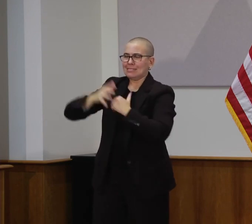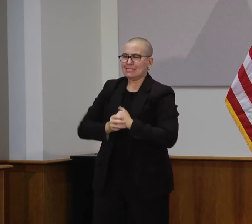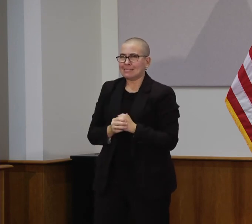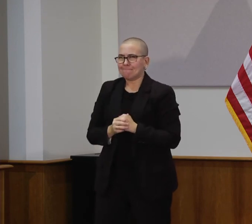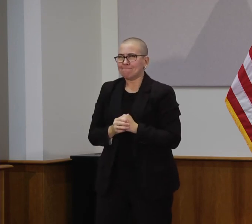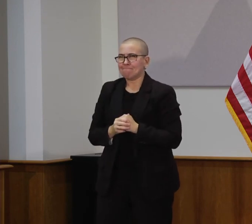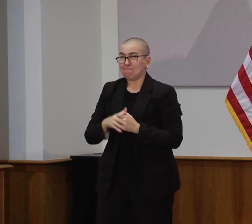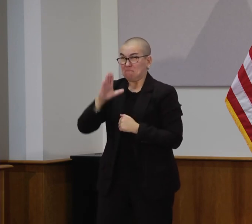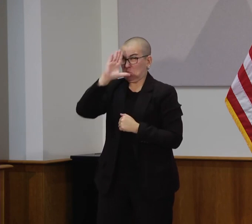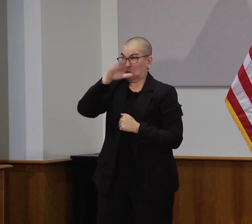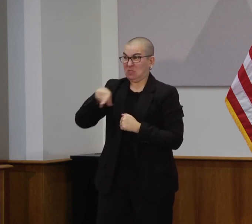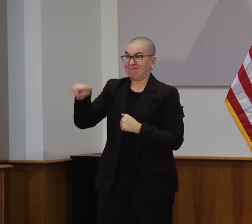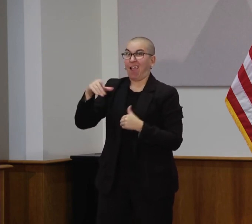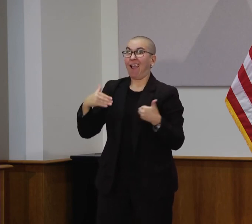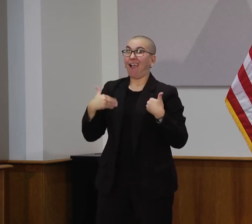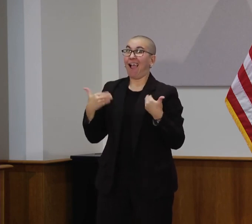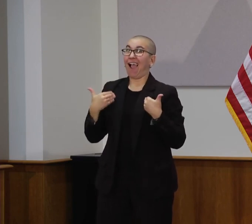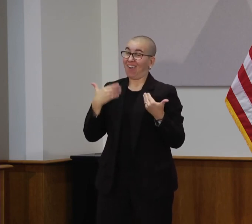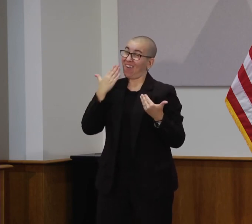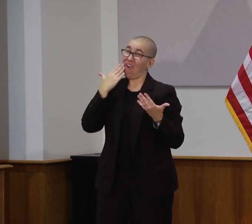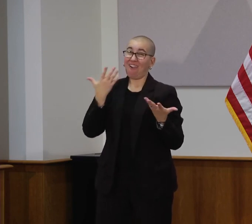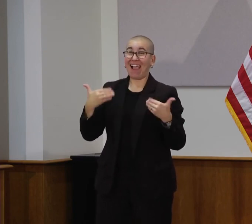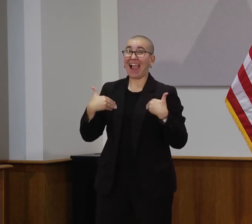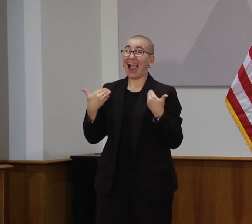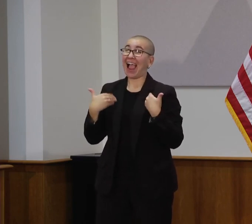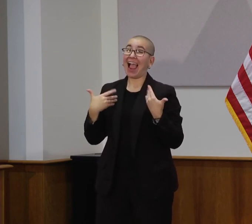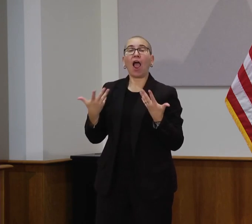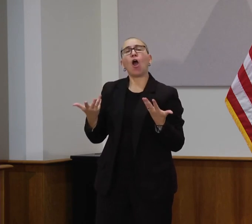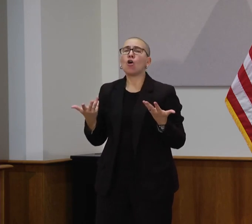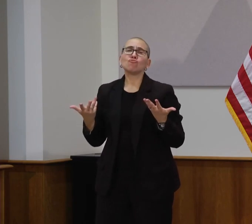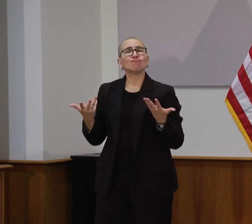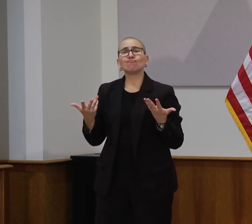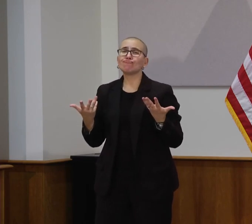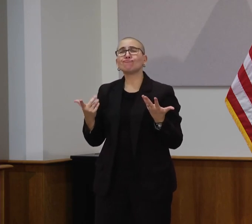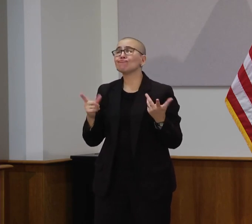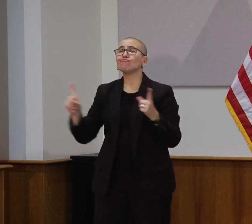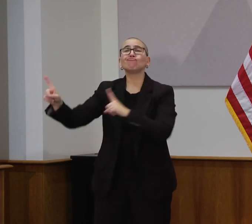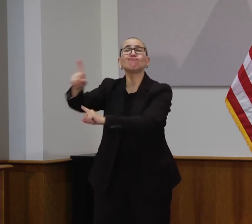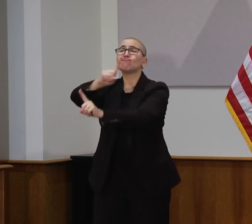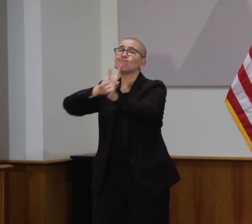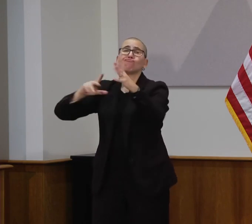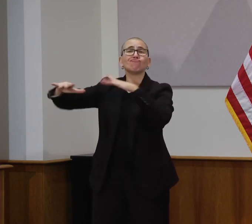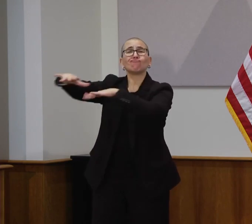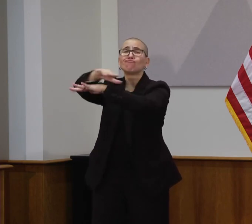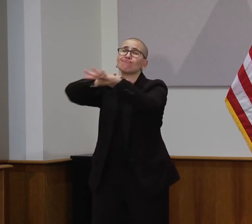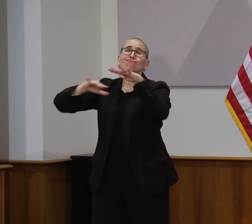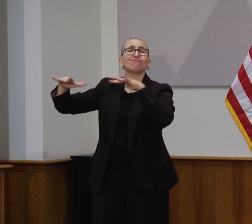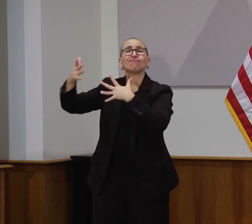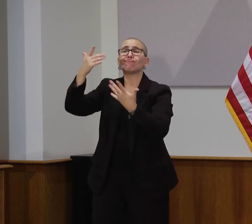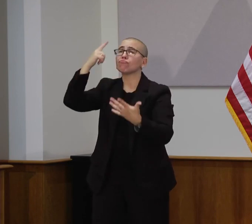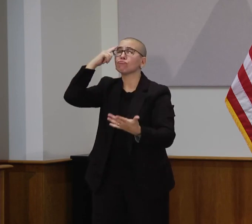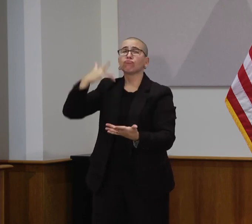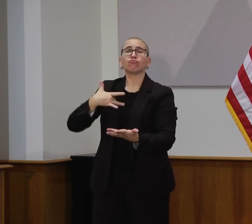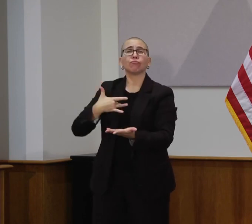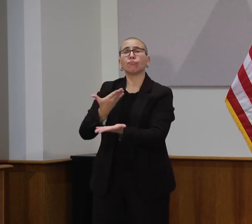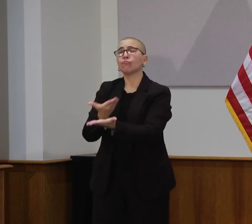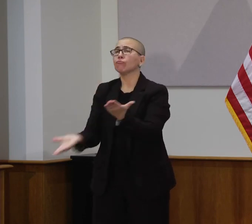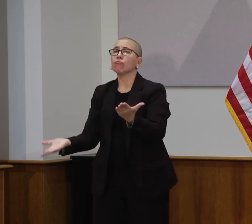young people are frequently the groups most likely to be spreading COVID-19, perhaps with little or no